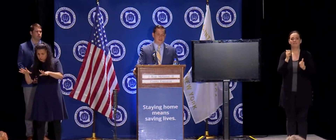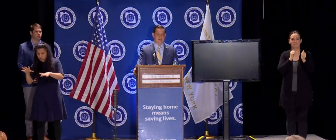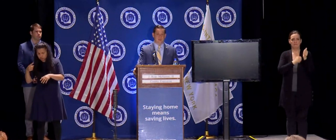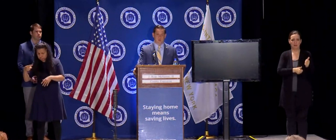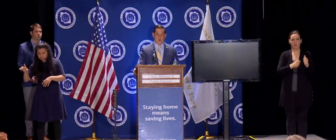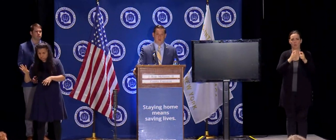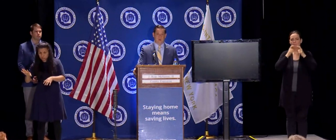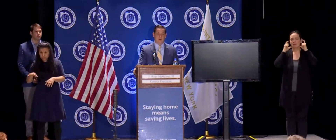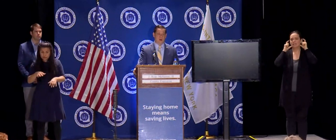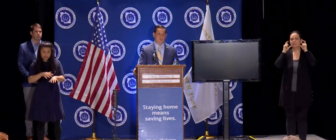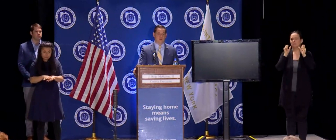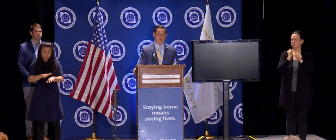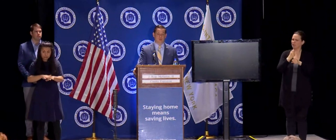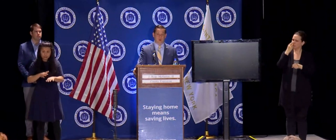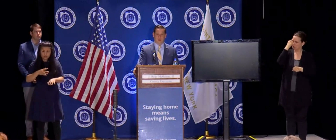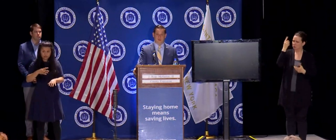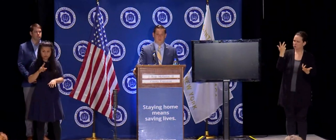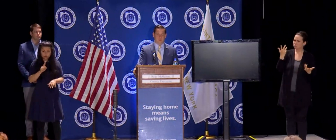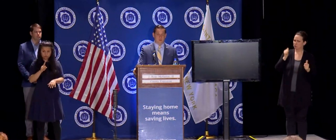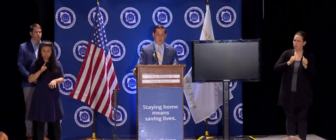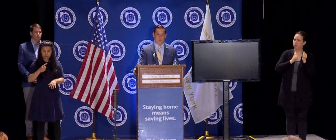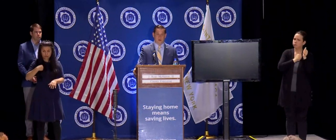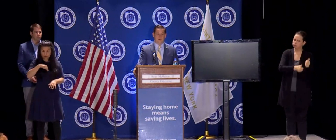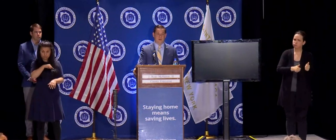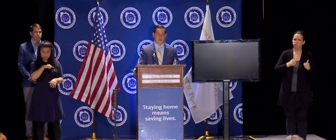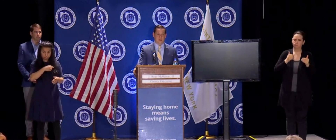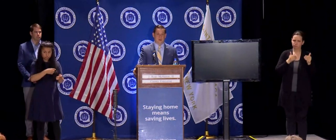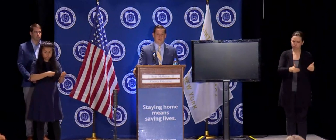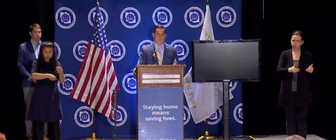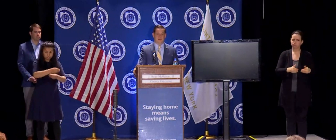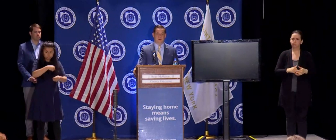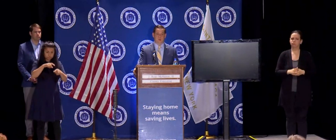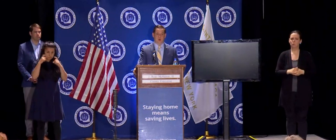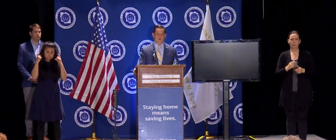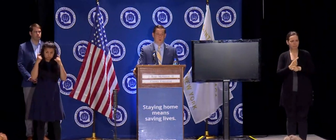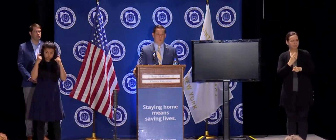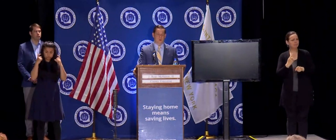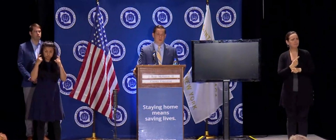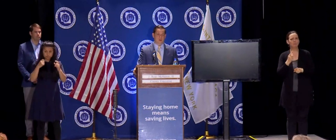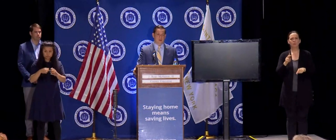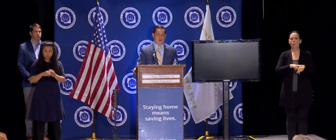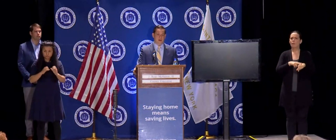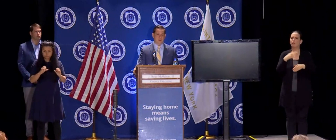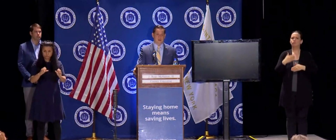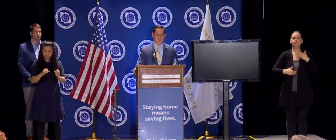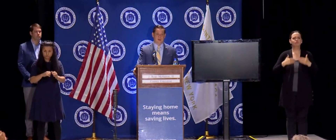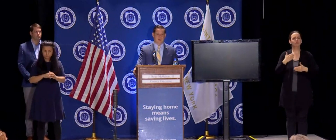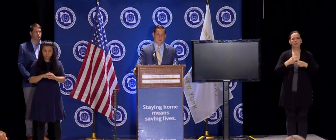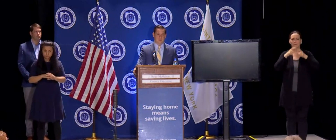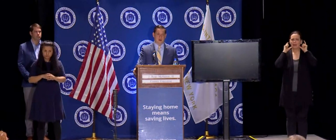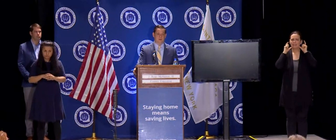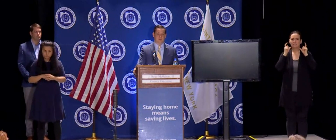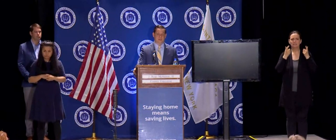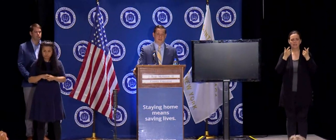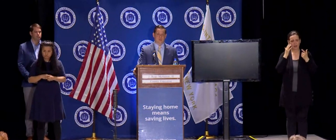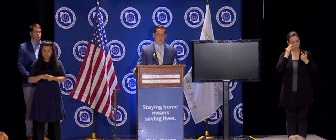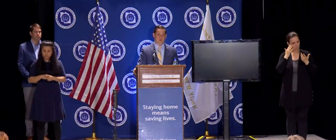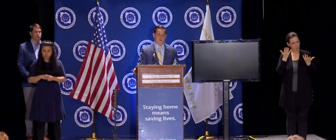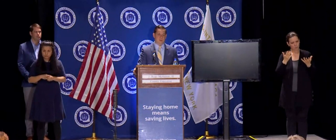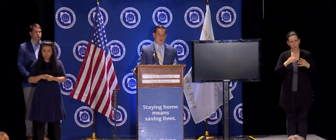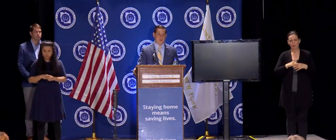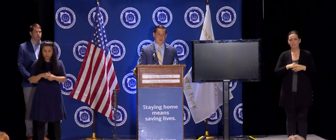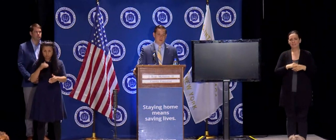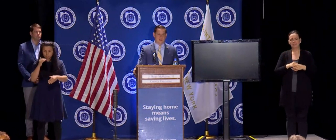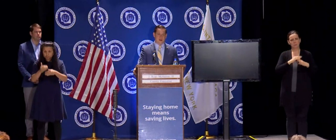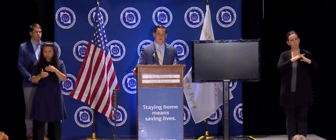it makes sense to do it. When you're in a store, it's appropriate. It makes people comfortable, and it helps protect you and